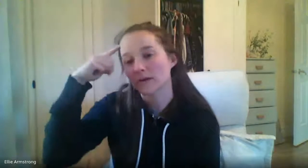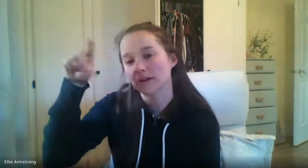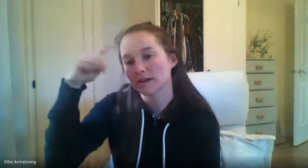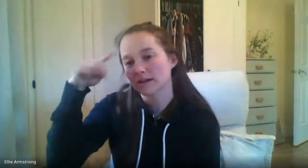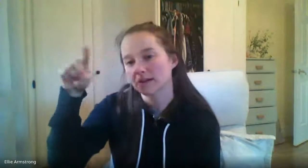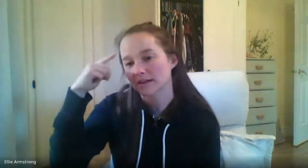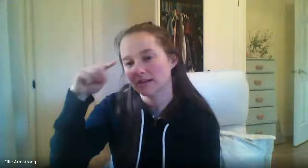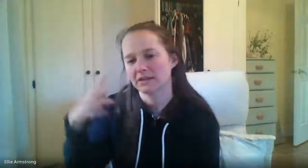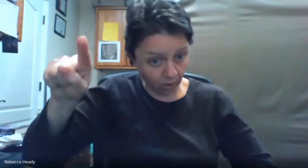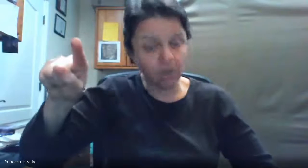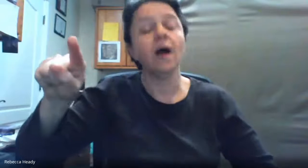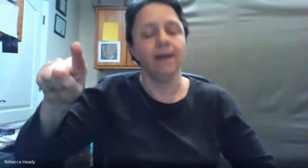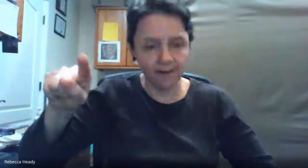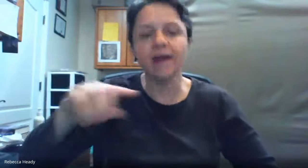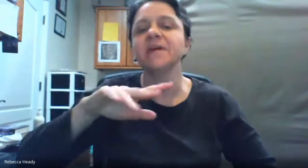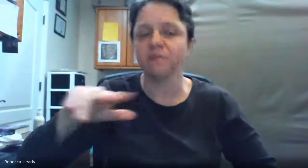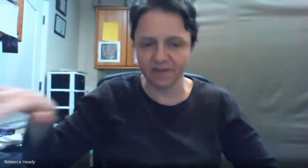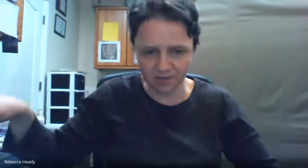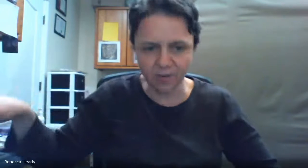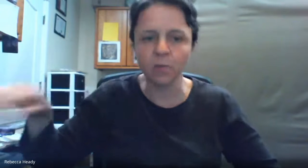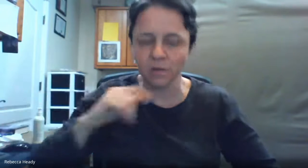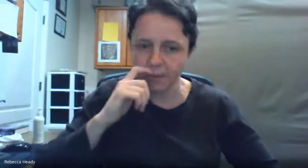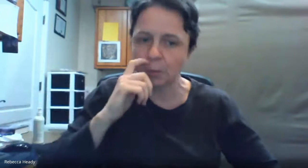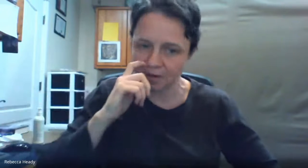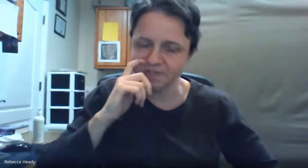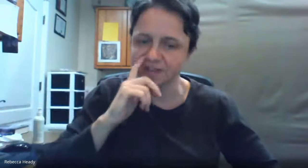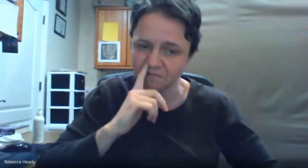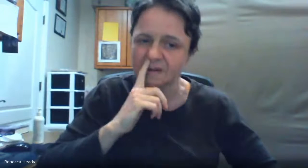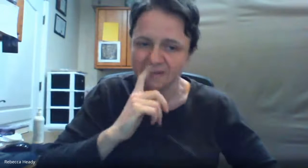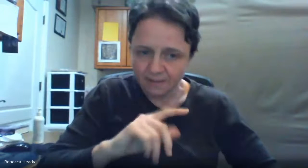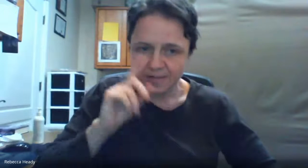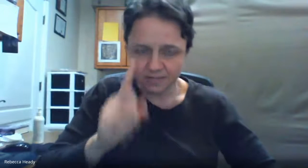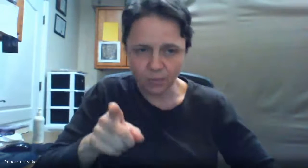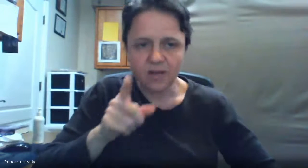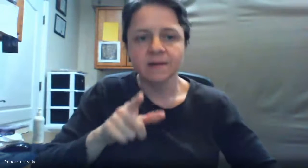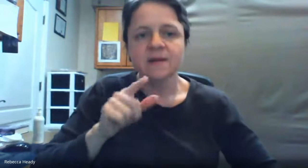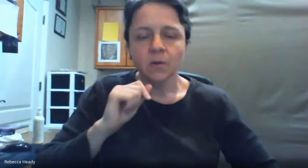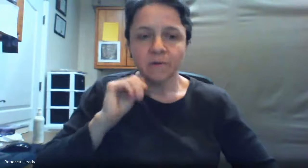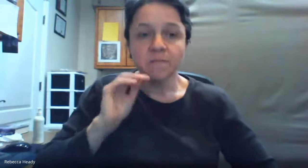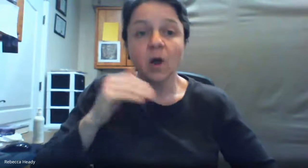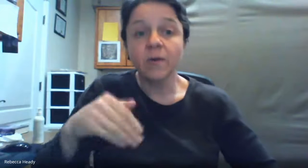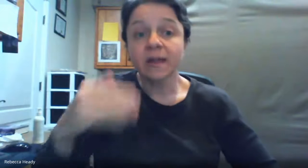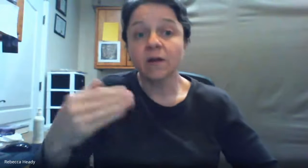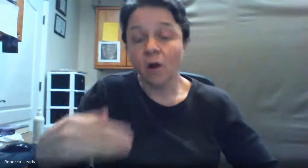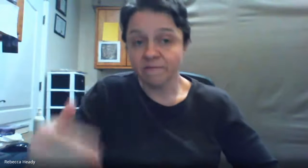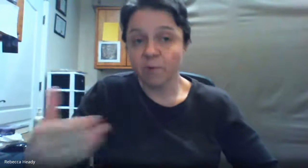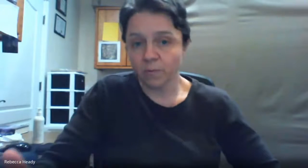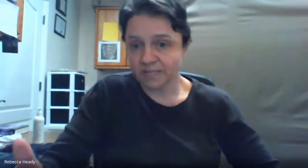right. Yeah. Sign for. And then you finger spell the word that you wanted them to sign for. So from going here on forward,